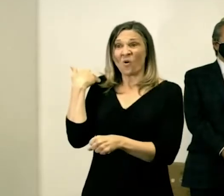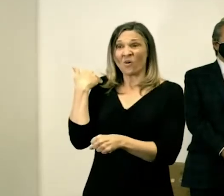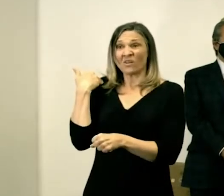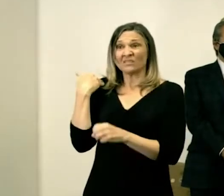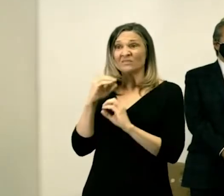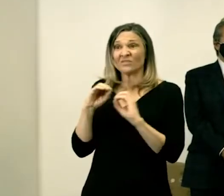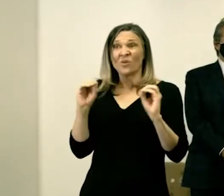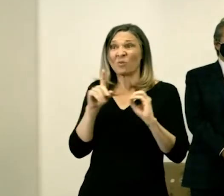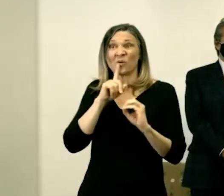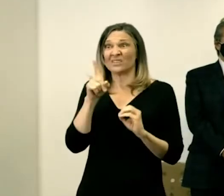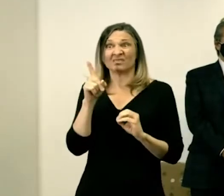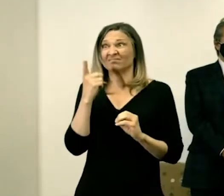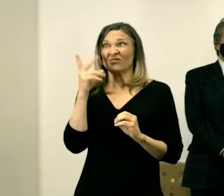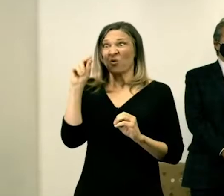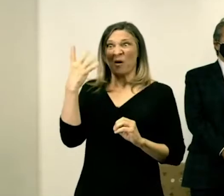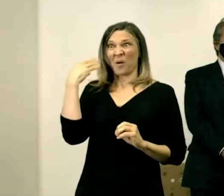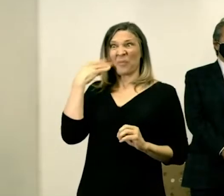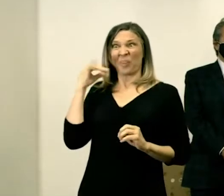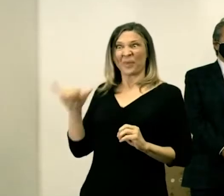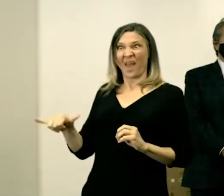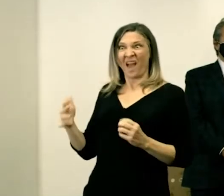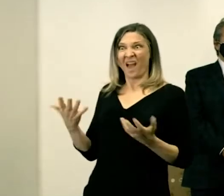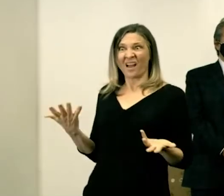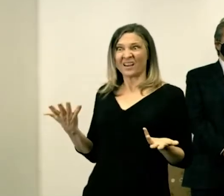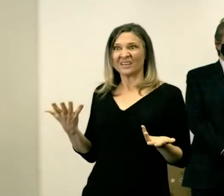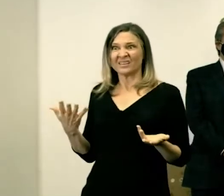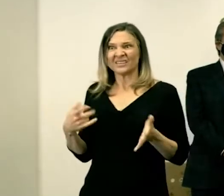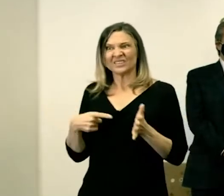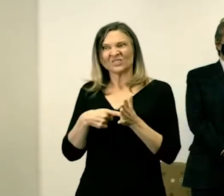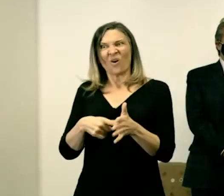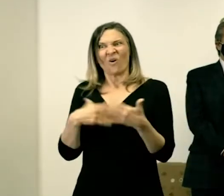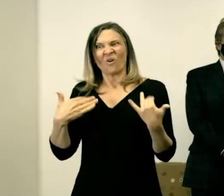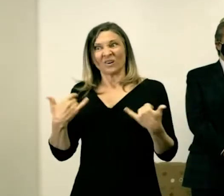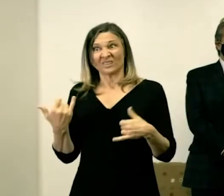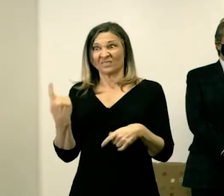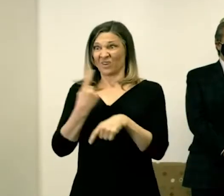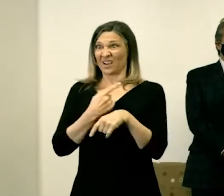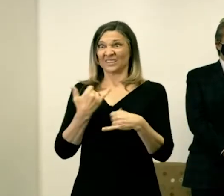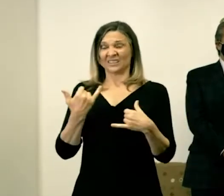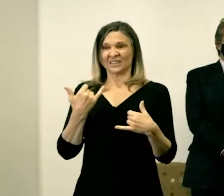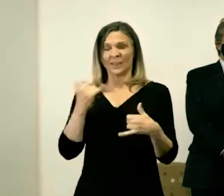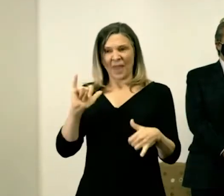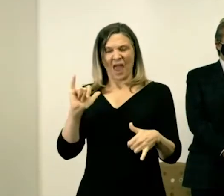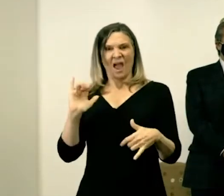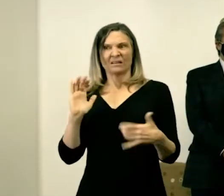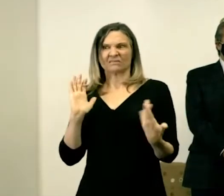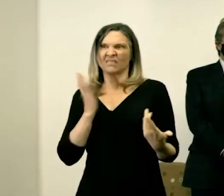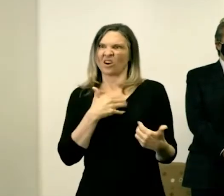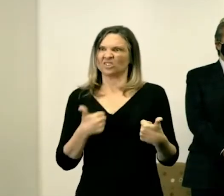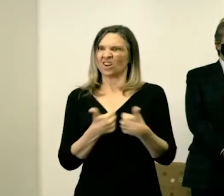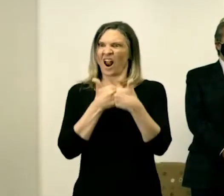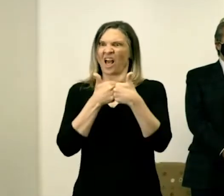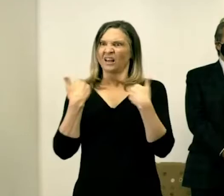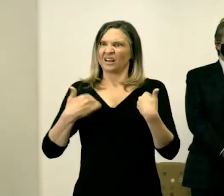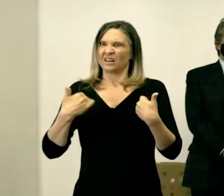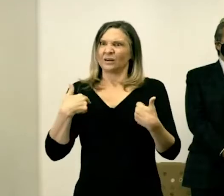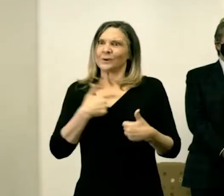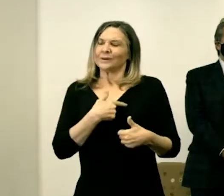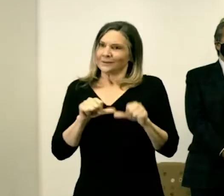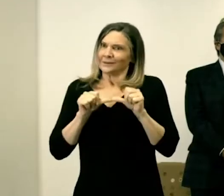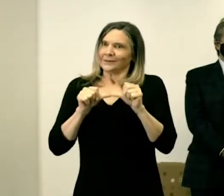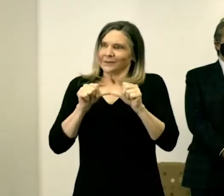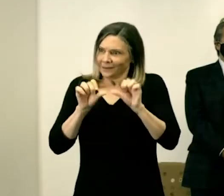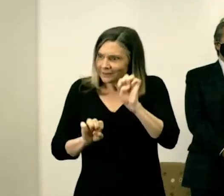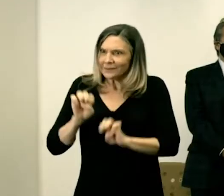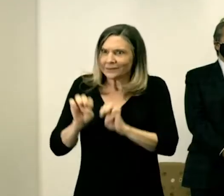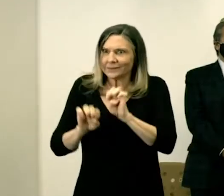so all of that requires in real time decisions that are challenging, and you're constantly evaluating those. And we're constantly